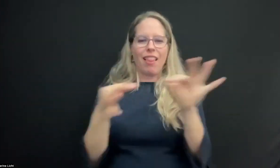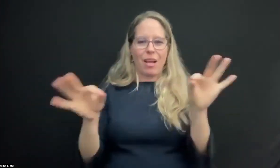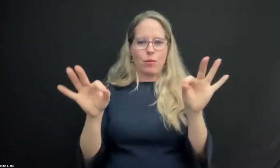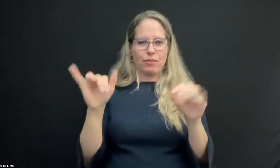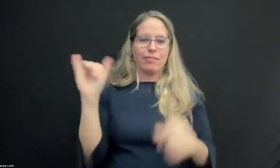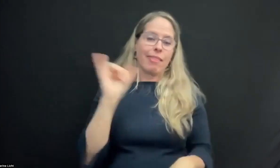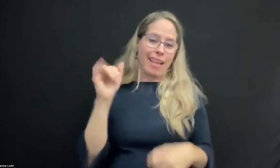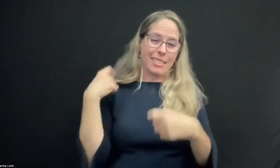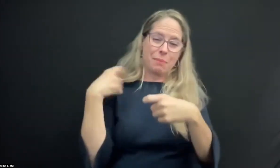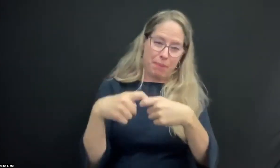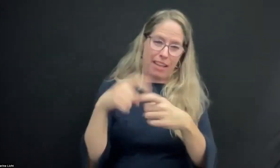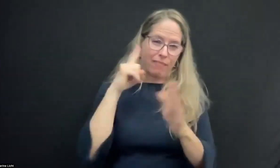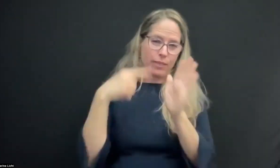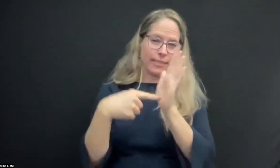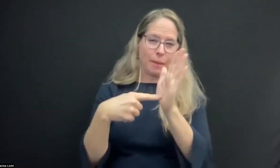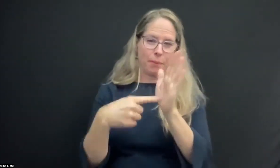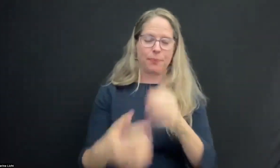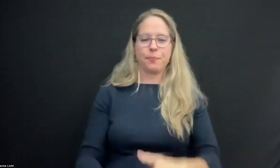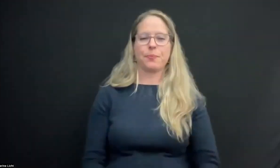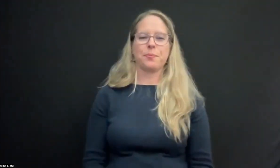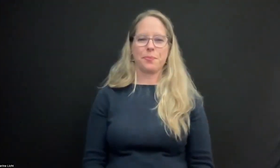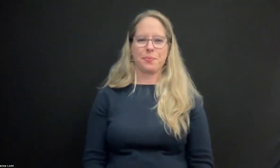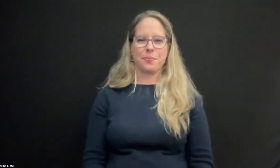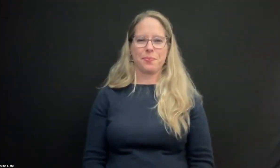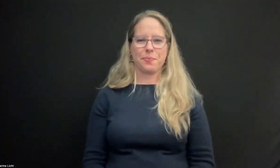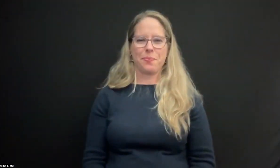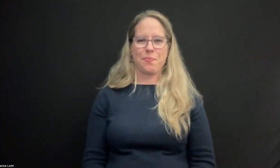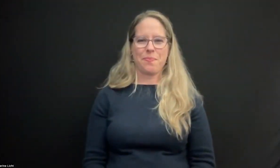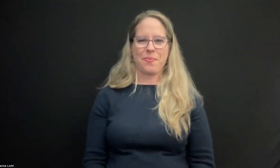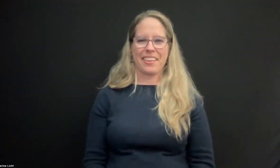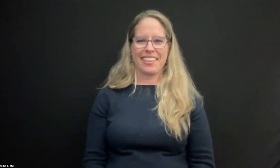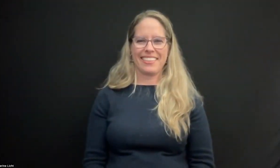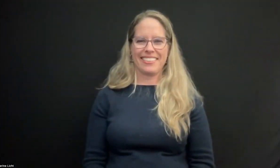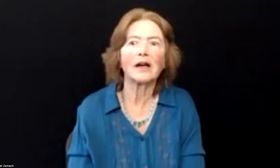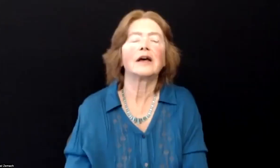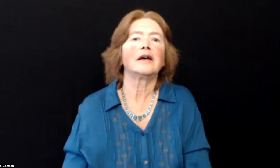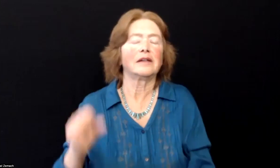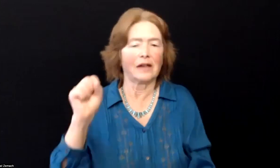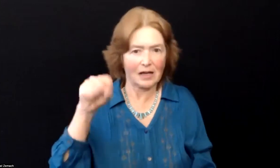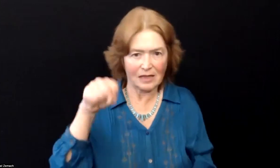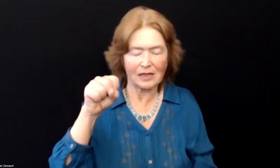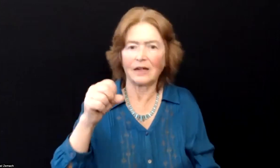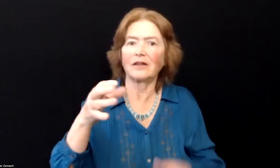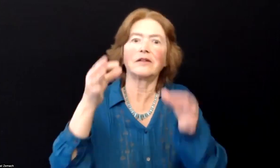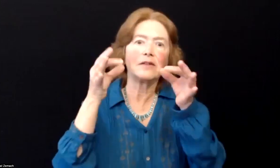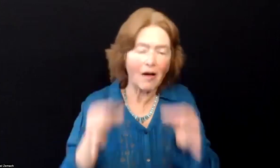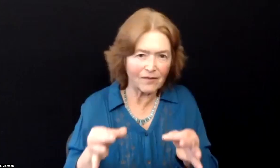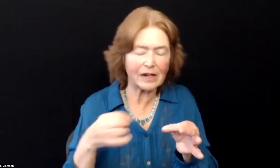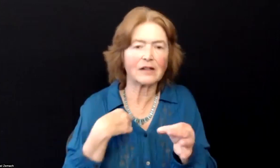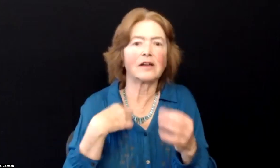The question is, will this book be printed in other languages like Spanish? This is Rachel. Yes,